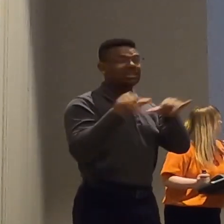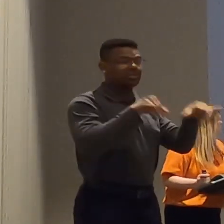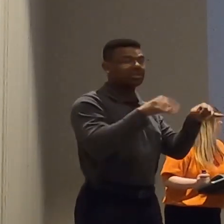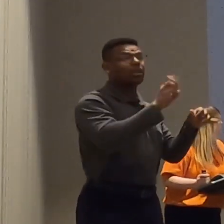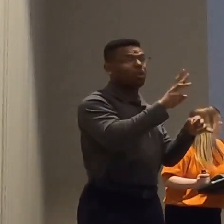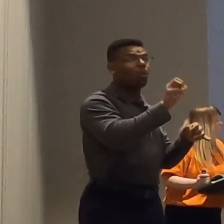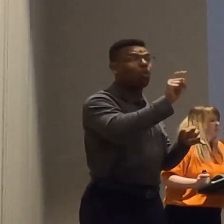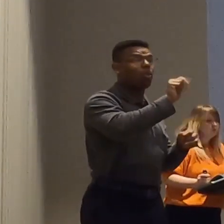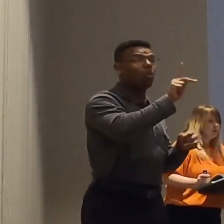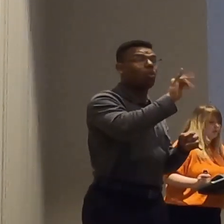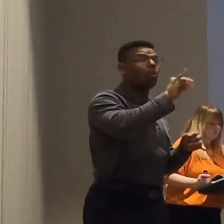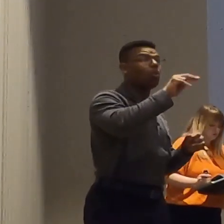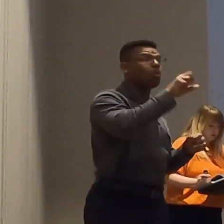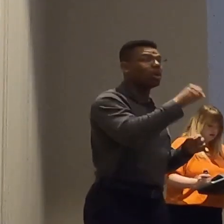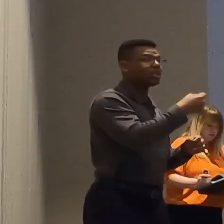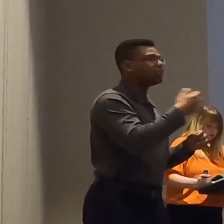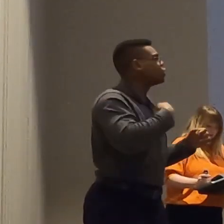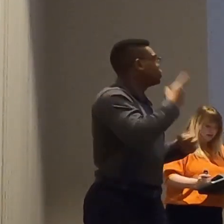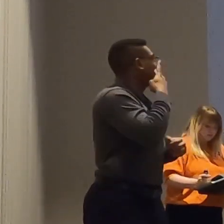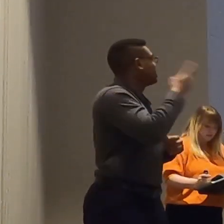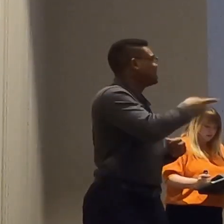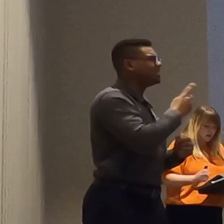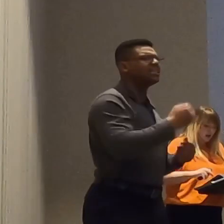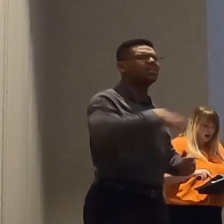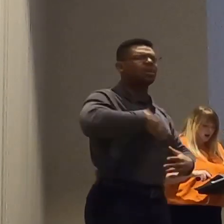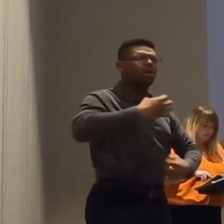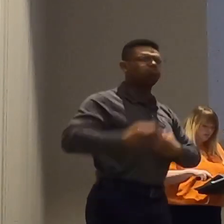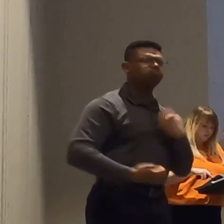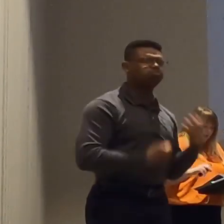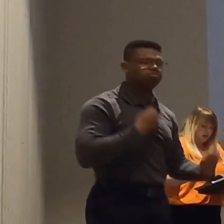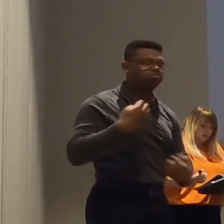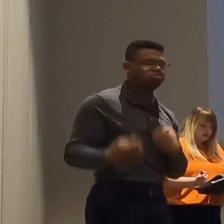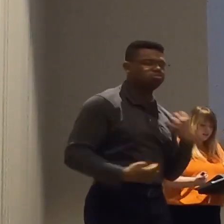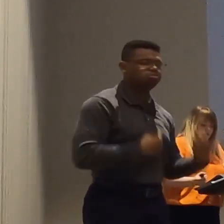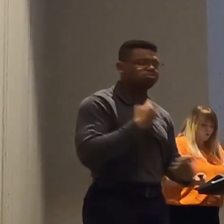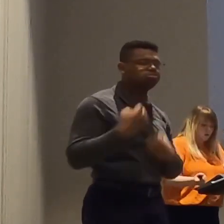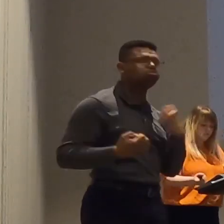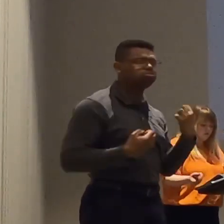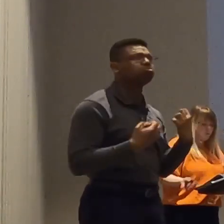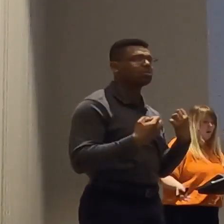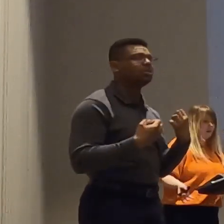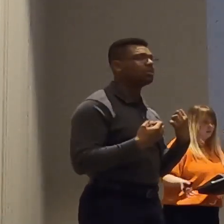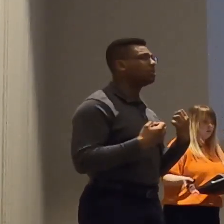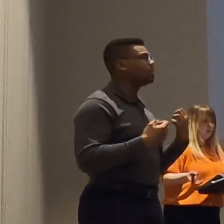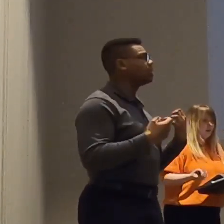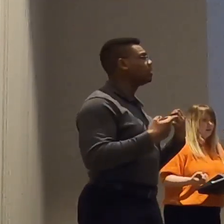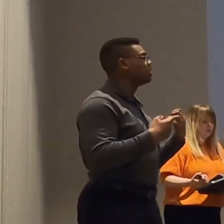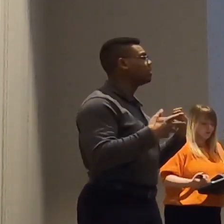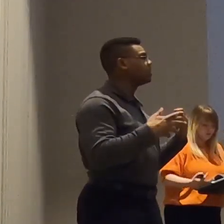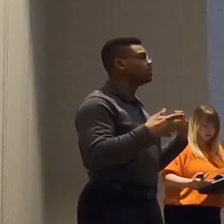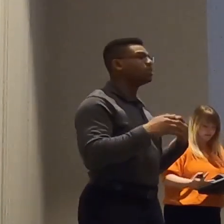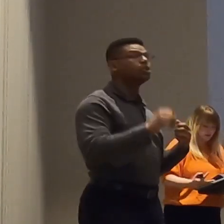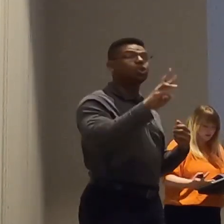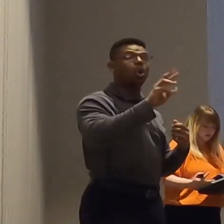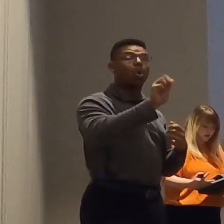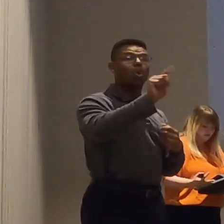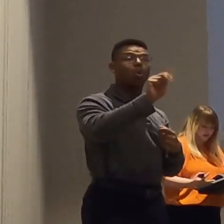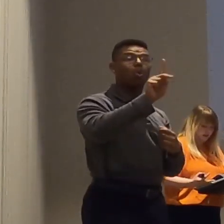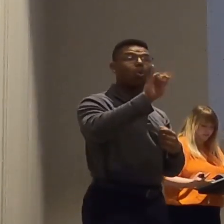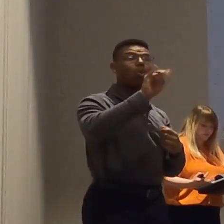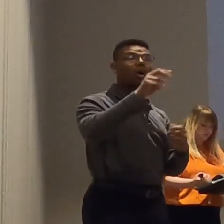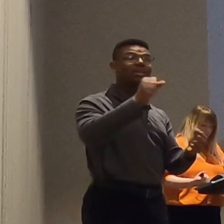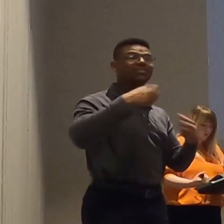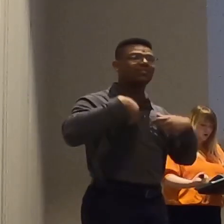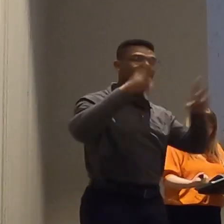both see this very strong emotion in both of them. This is a quote from Watkins regarding his work, which I felt was